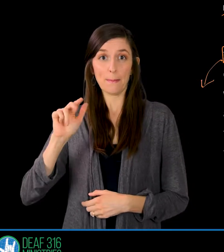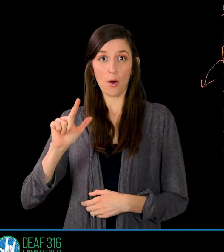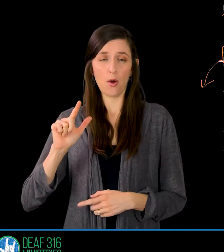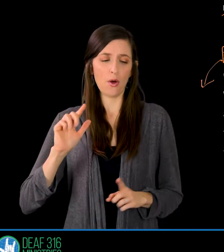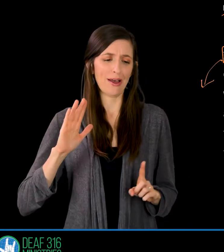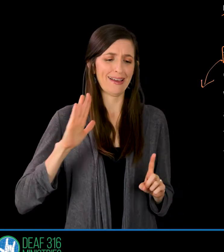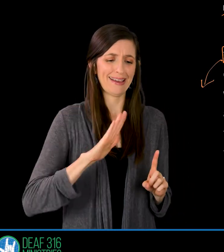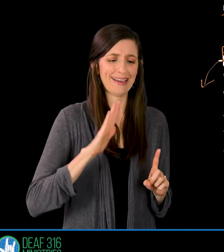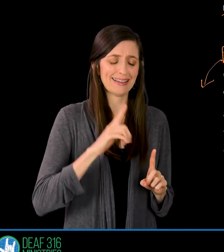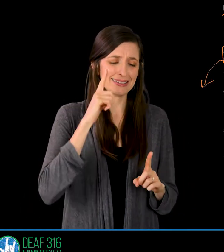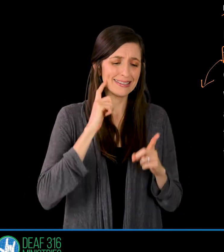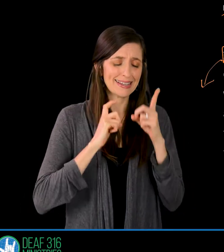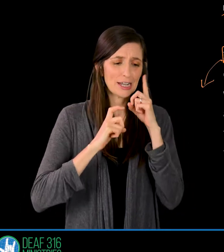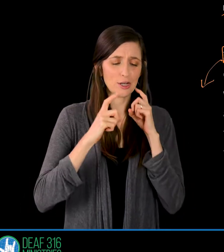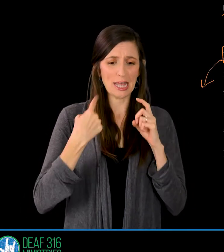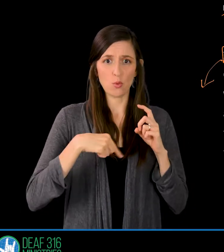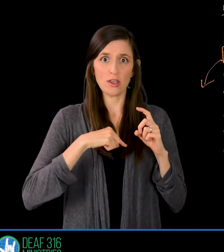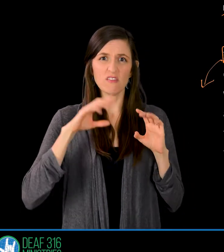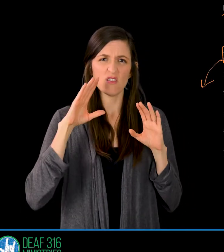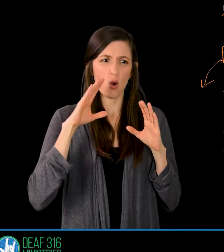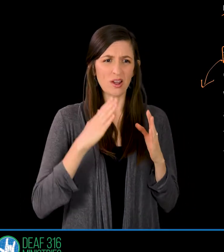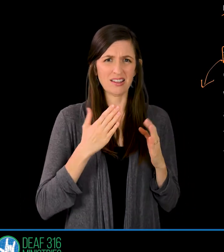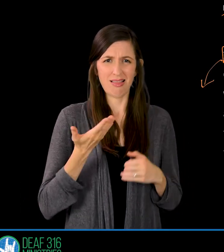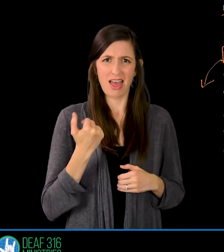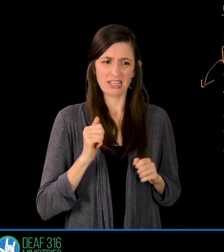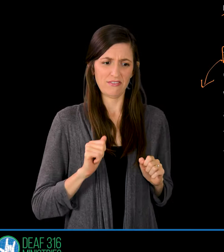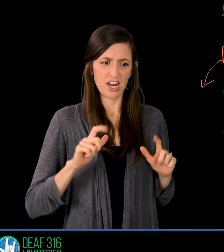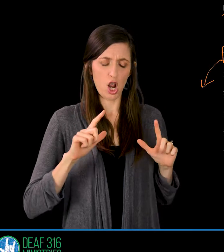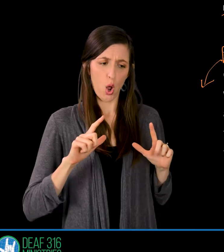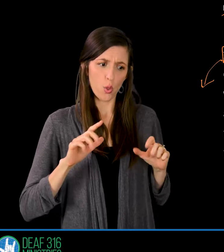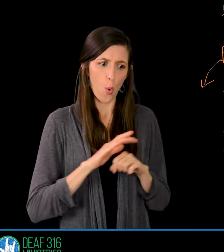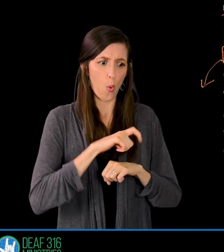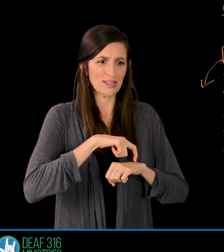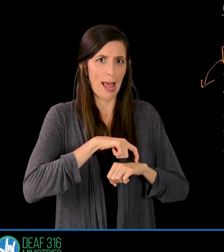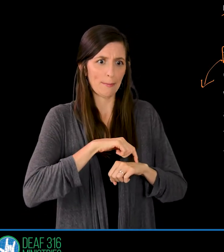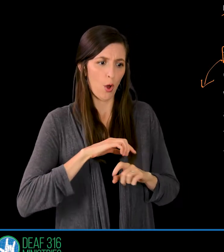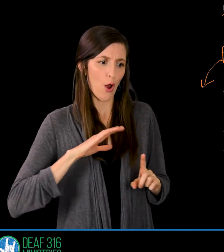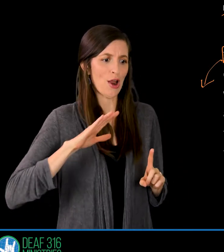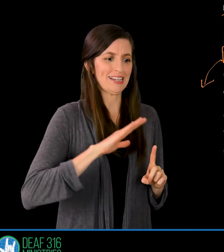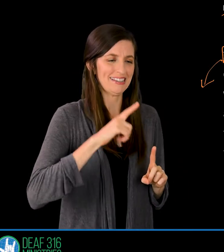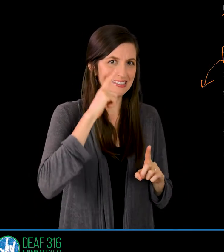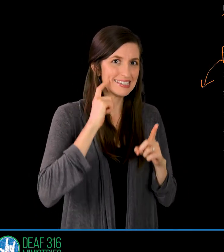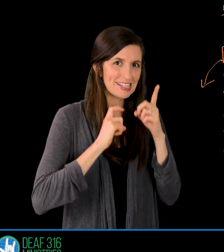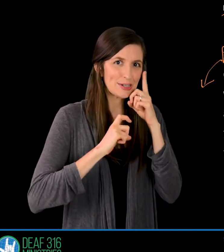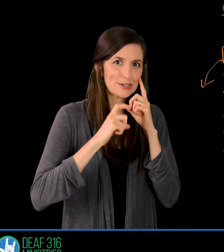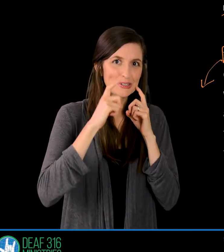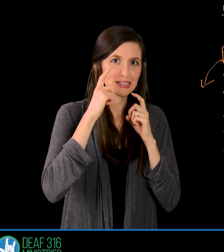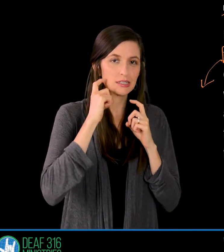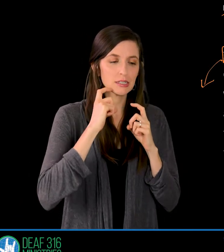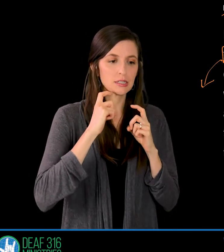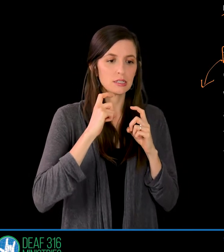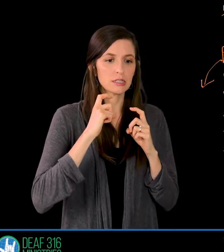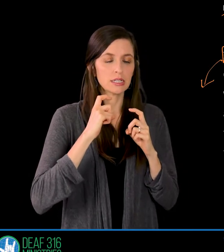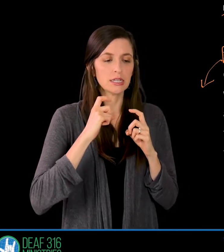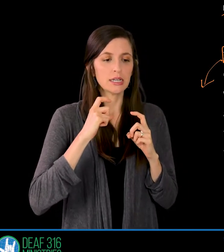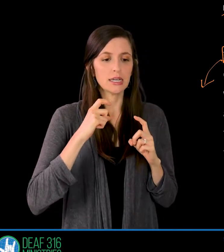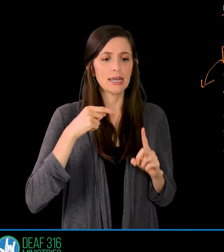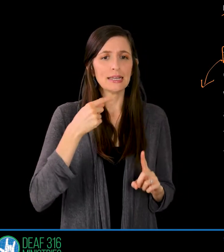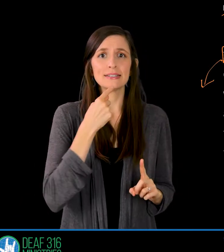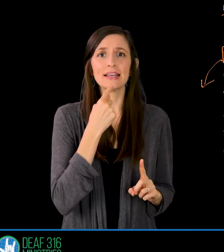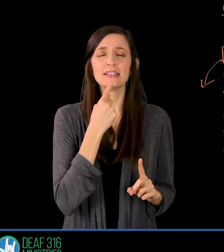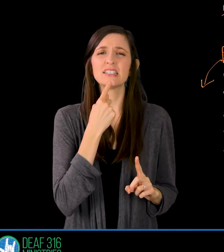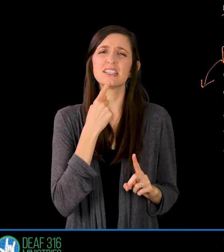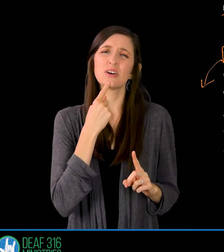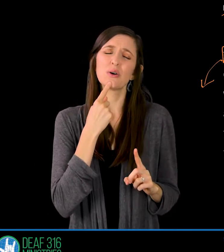said as he wept that we spent the whole session on his tears. Many of whom